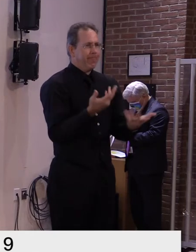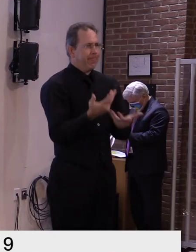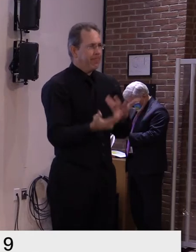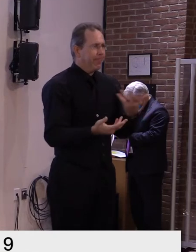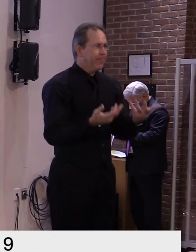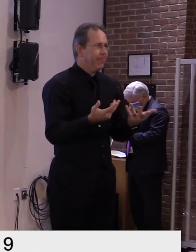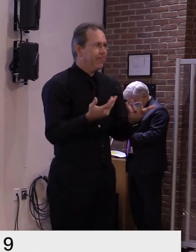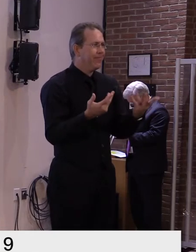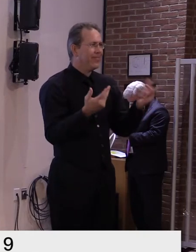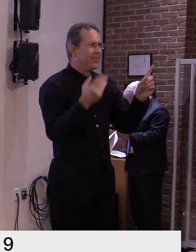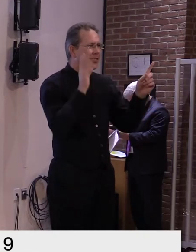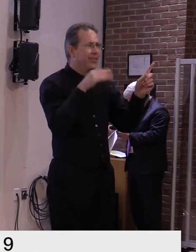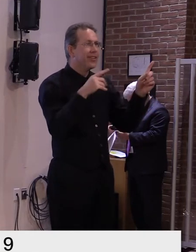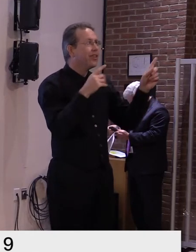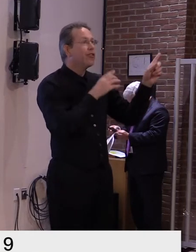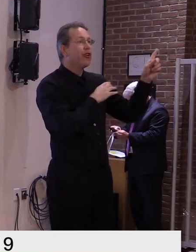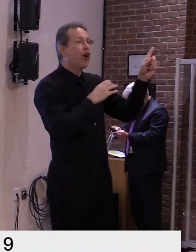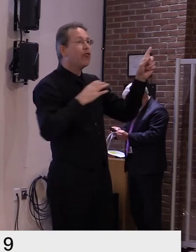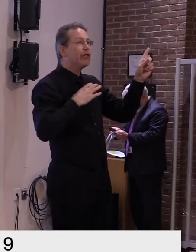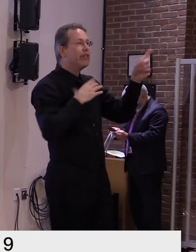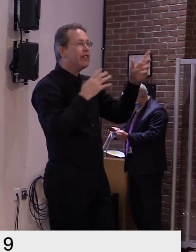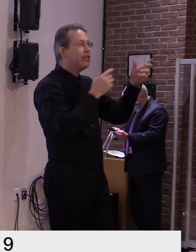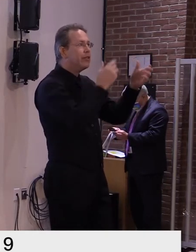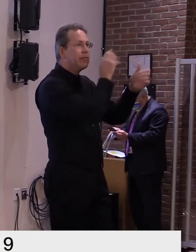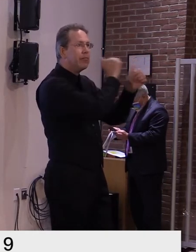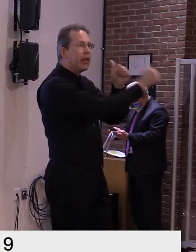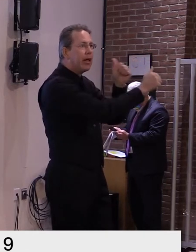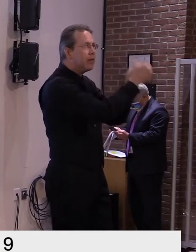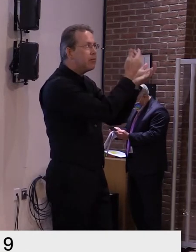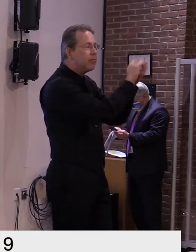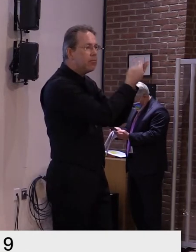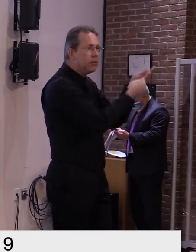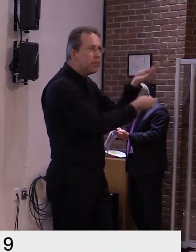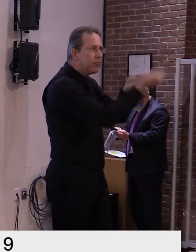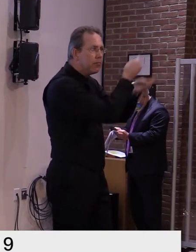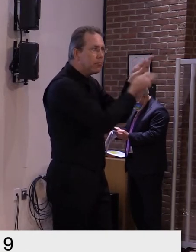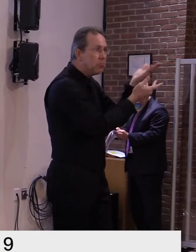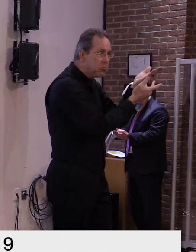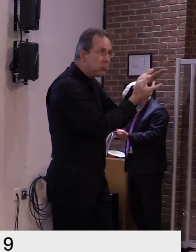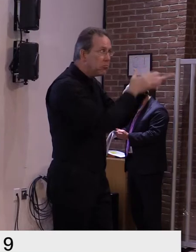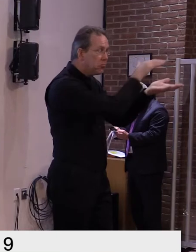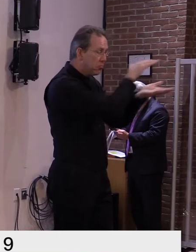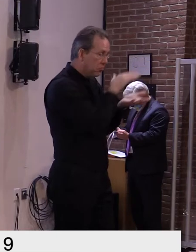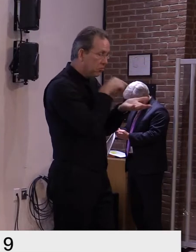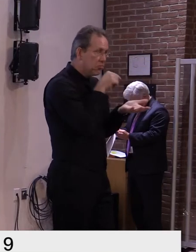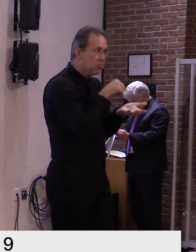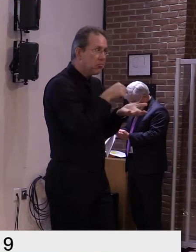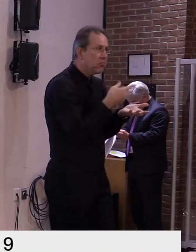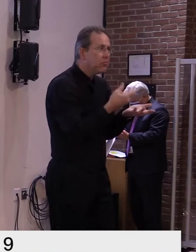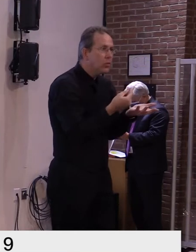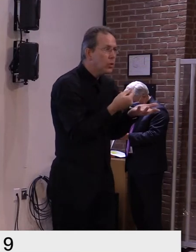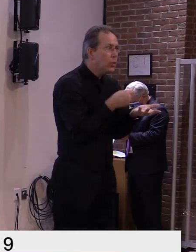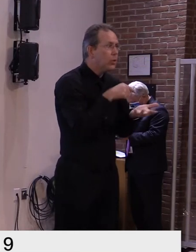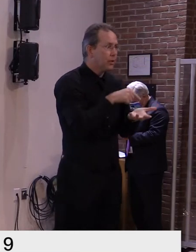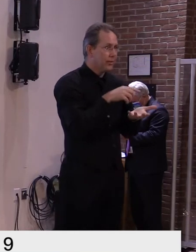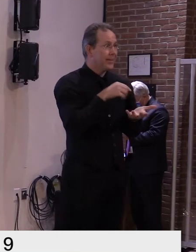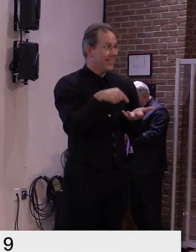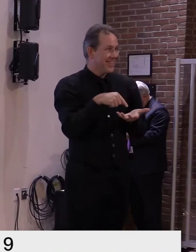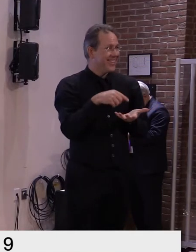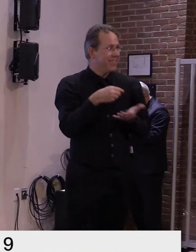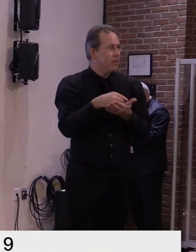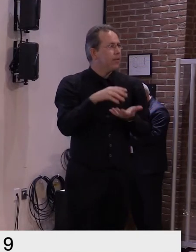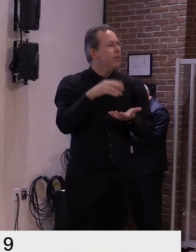relief package that was passed by Congress. In this package, we expect Vermont to receive about $167 million for